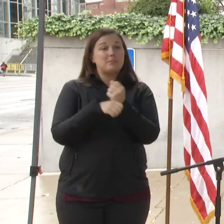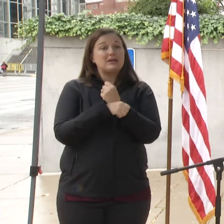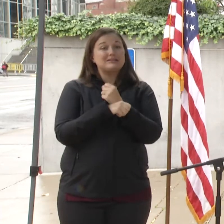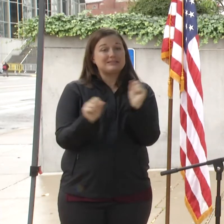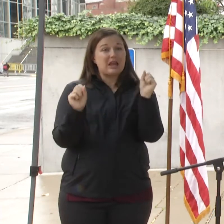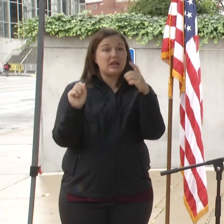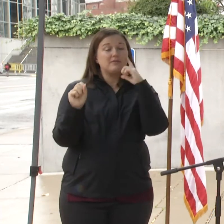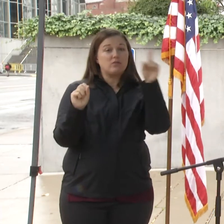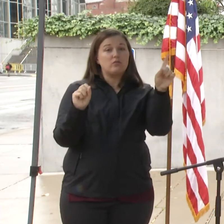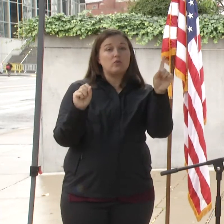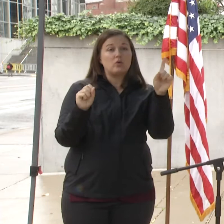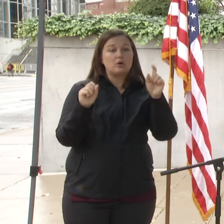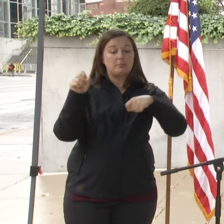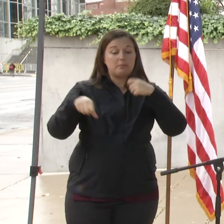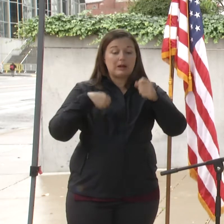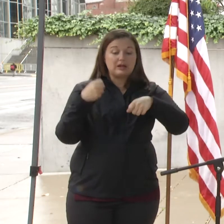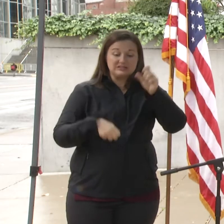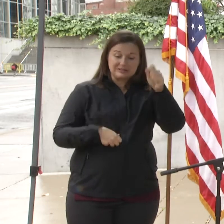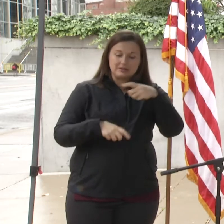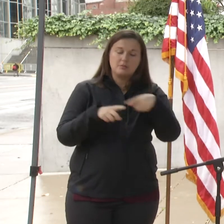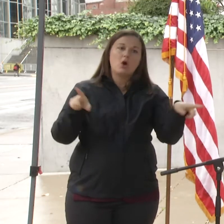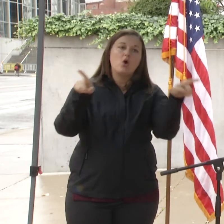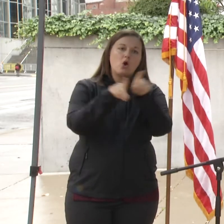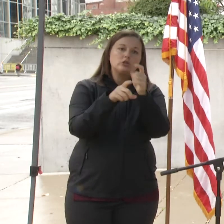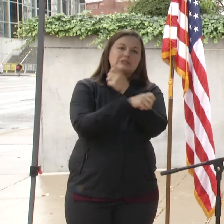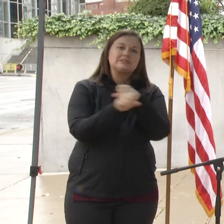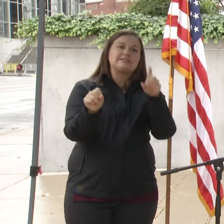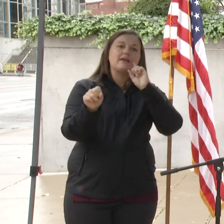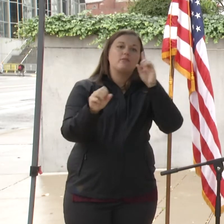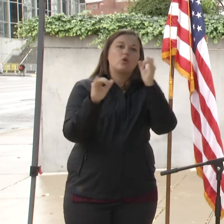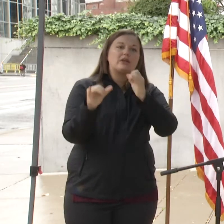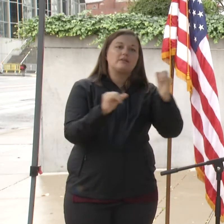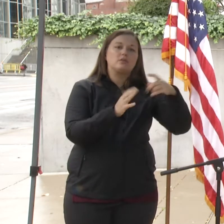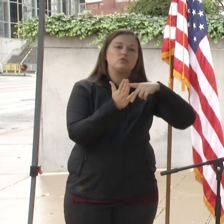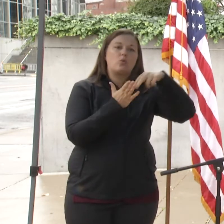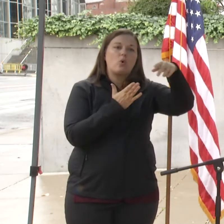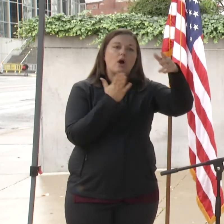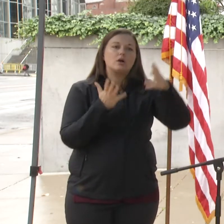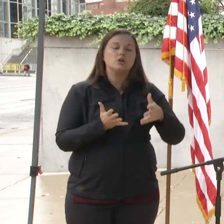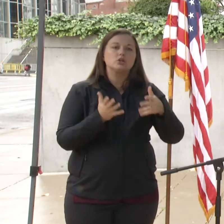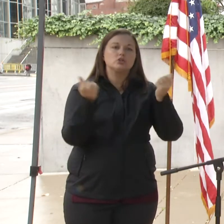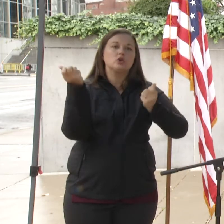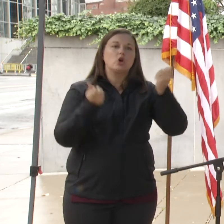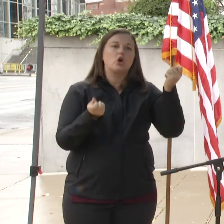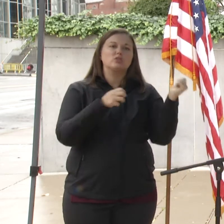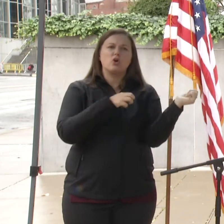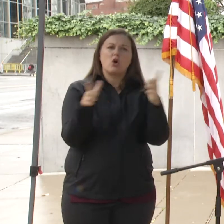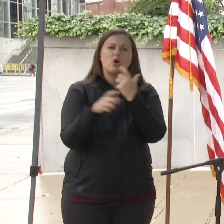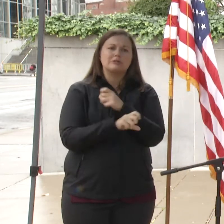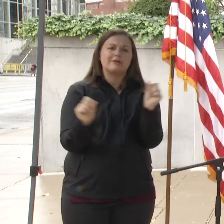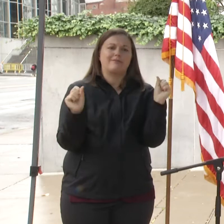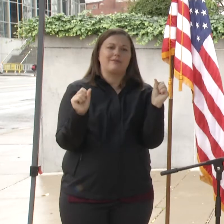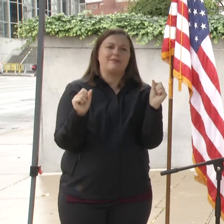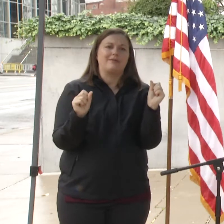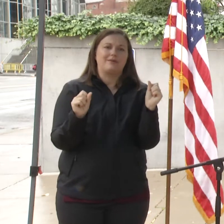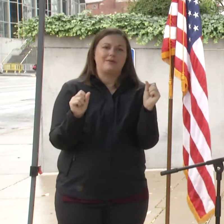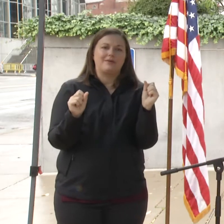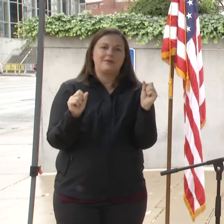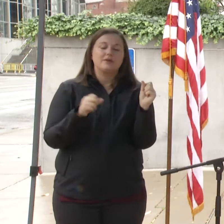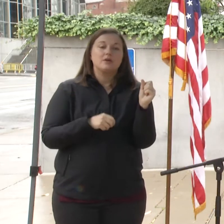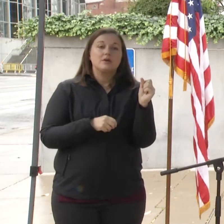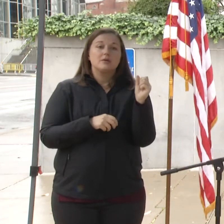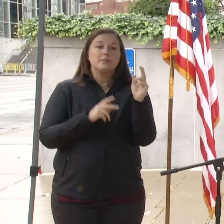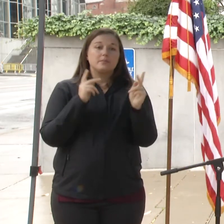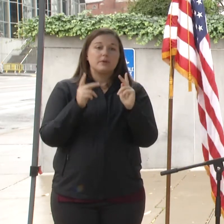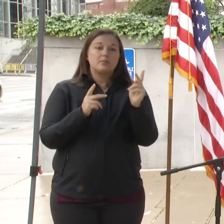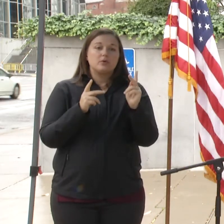pedestrians and individuals in cars. Transportation engineers and planners have been discussing the need to build our